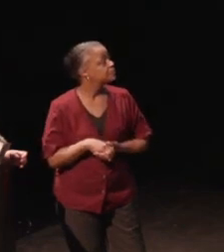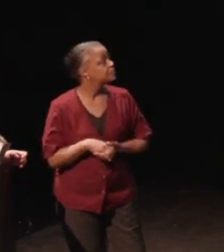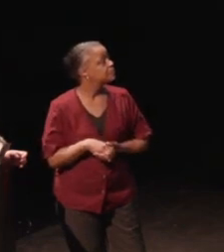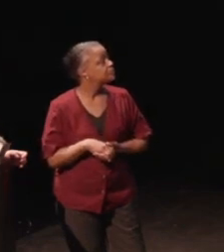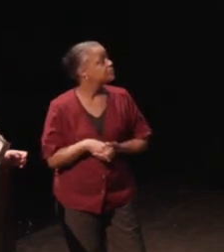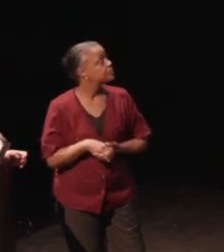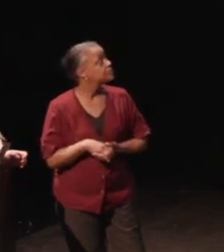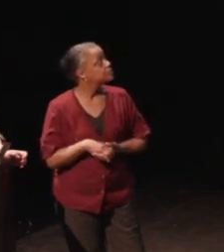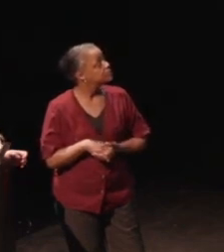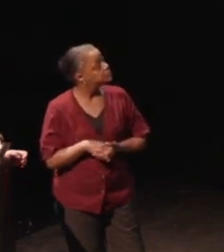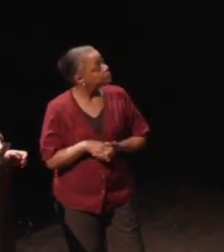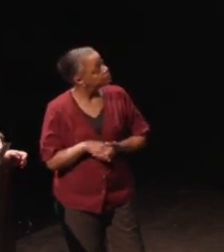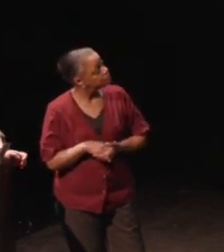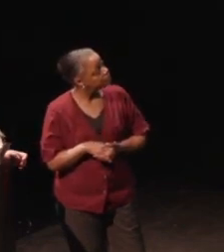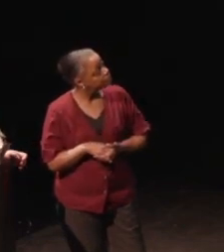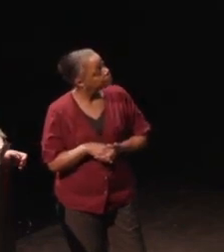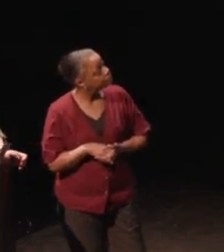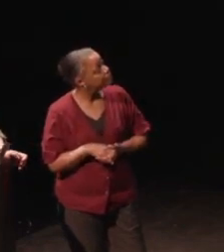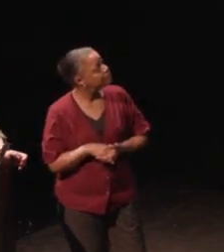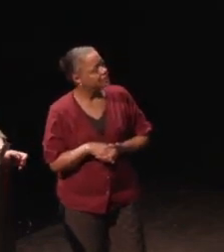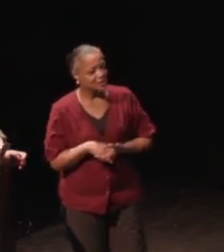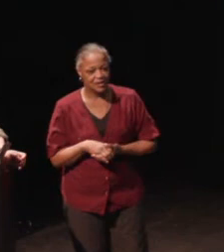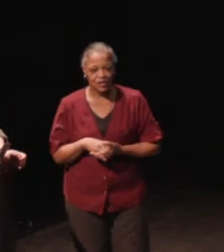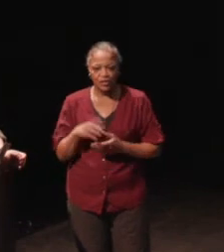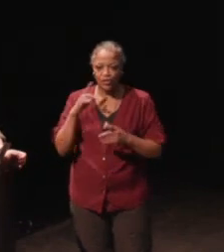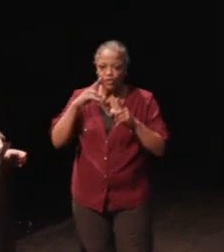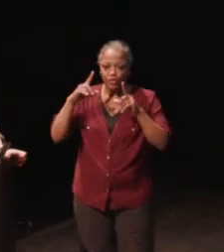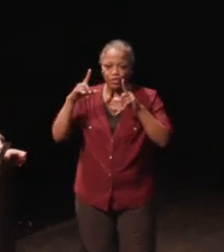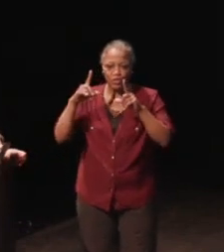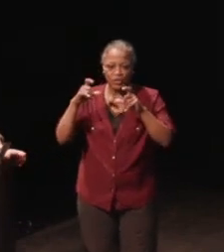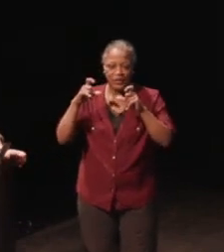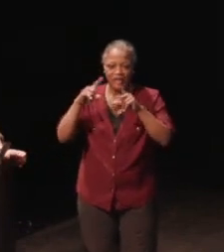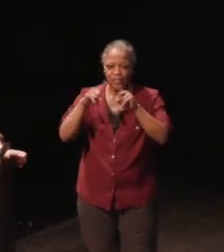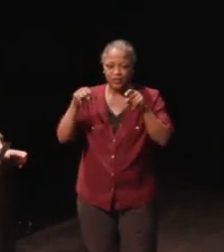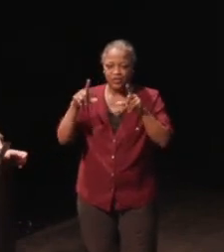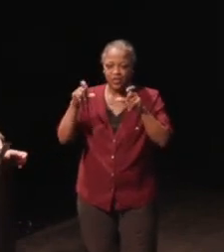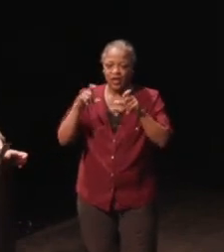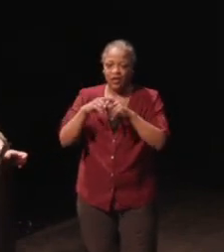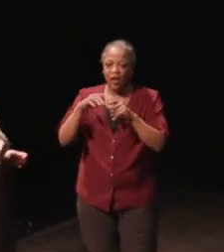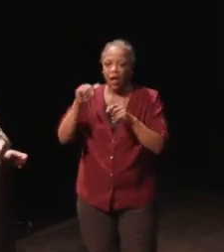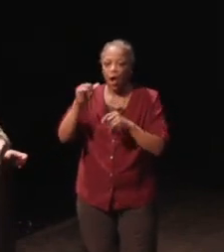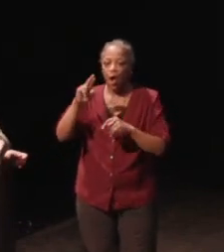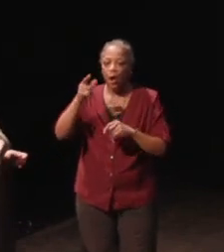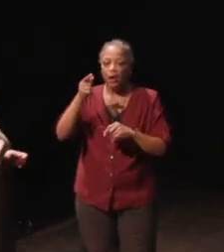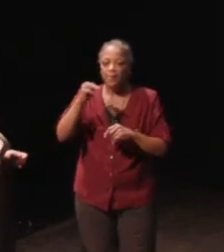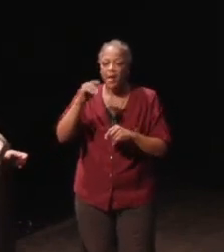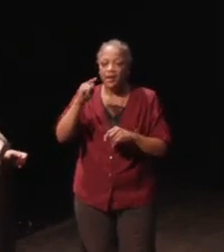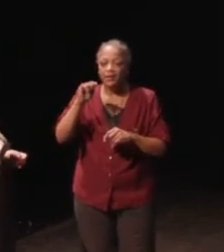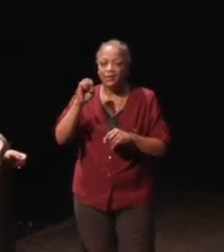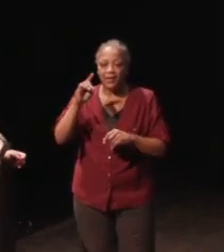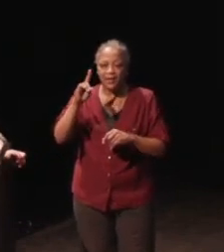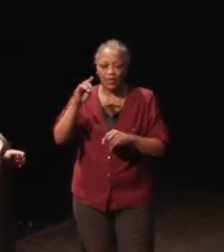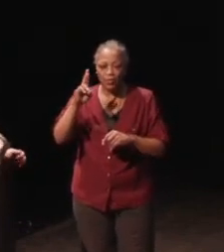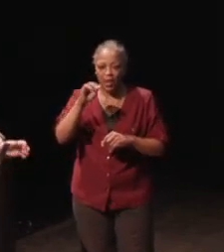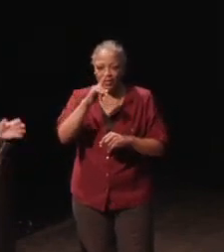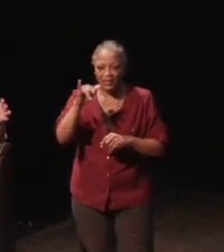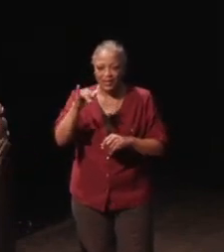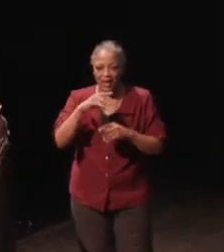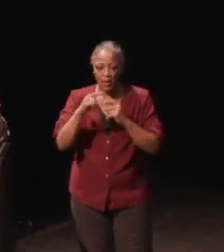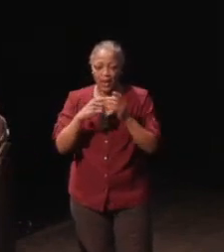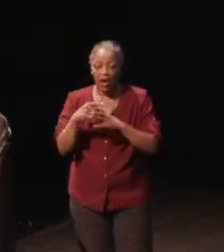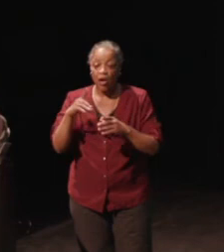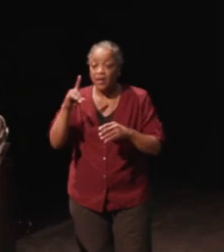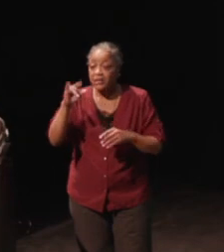So here, and then this is a screenshot of an augmented reality app about dynamics. So